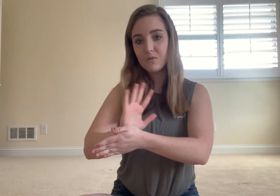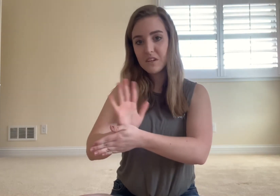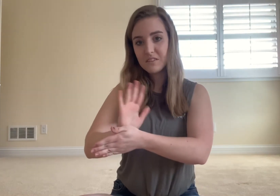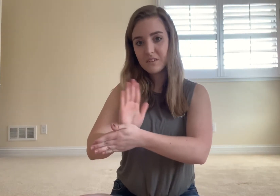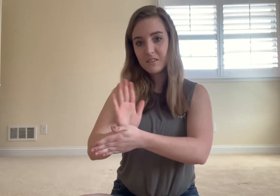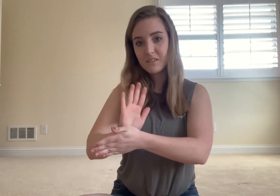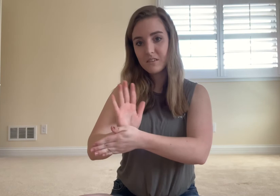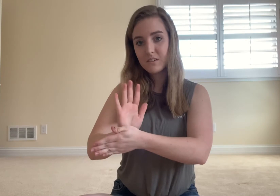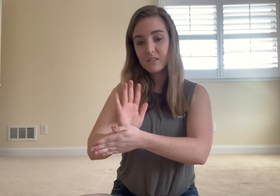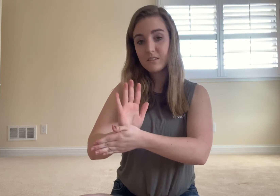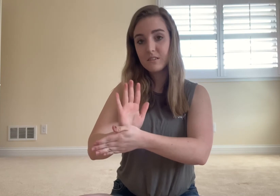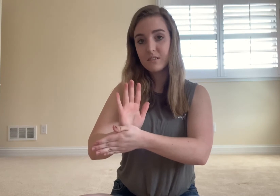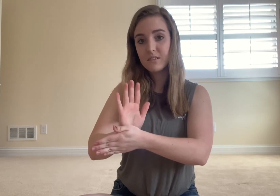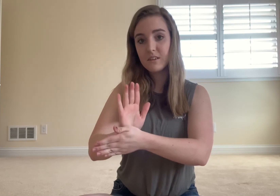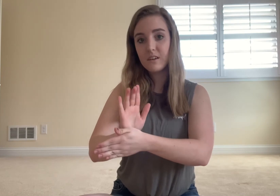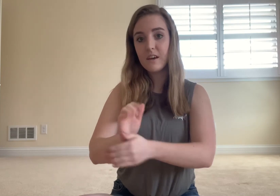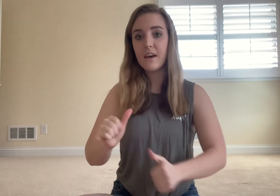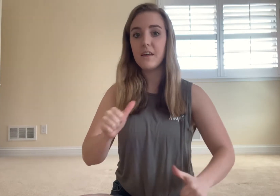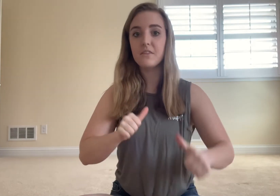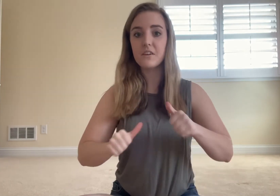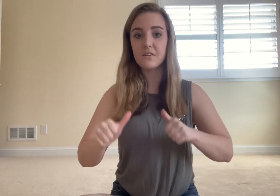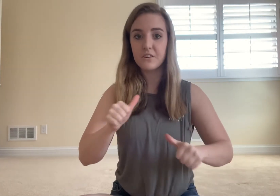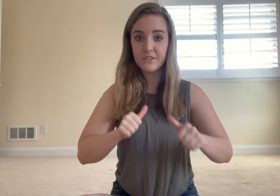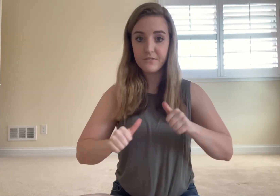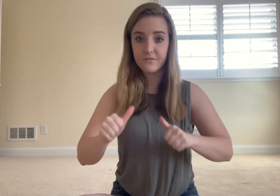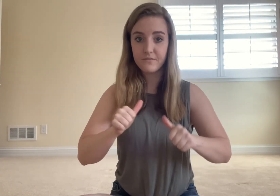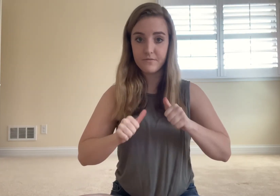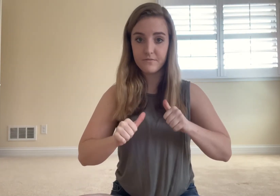Movies, and theater.